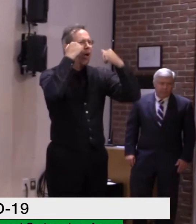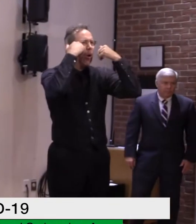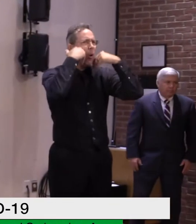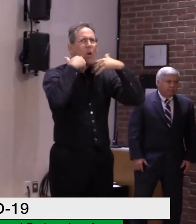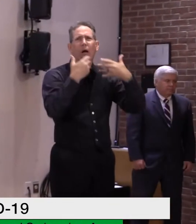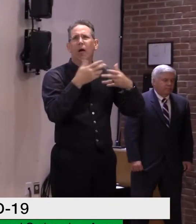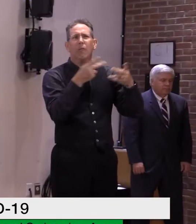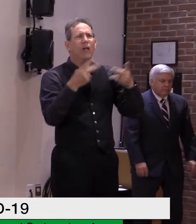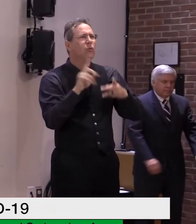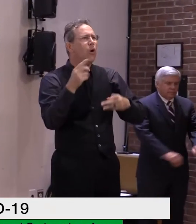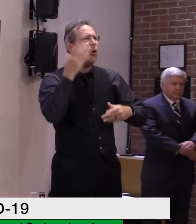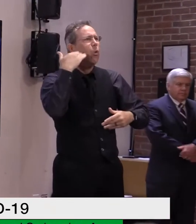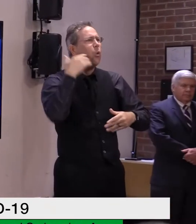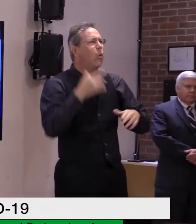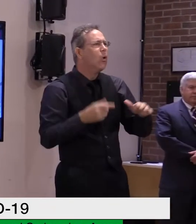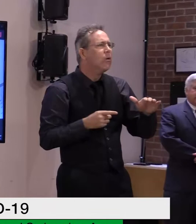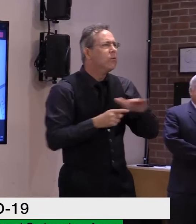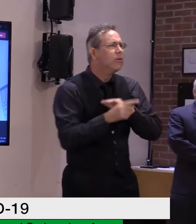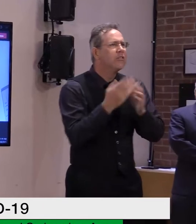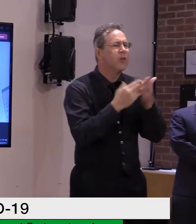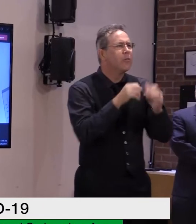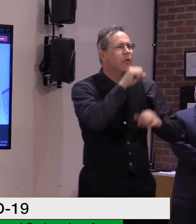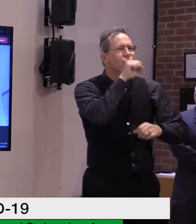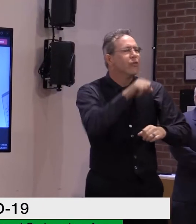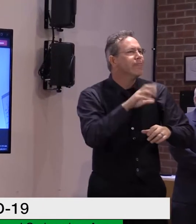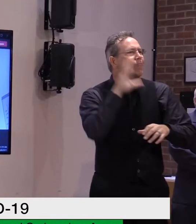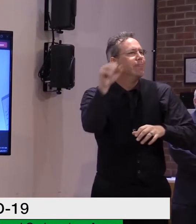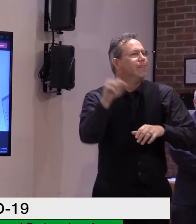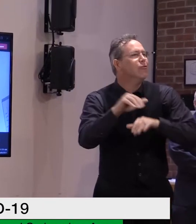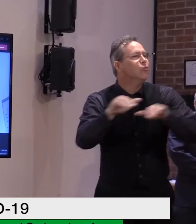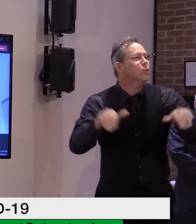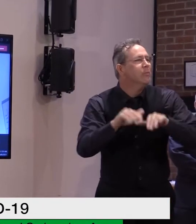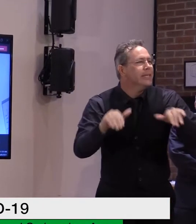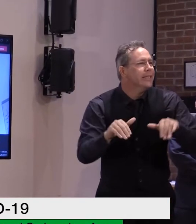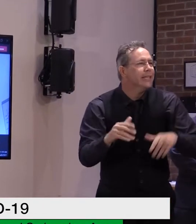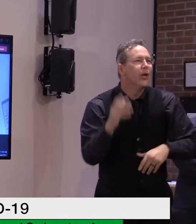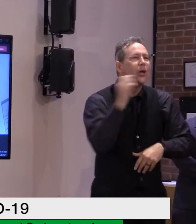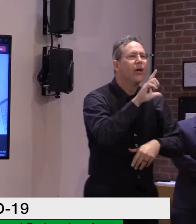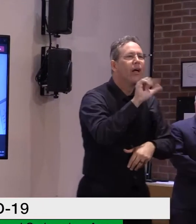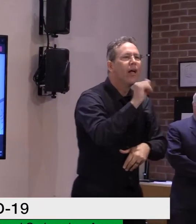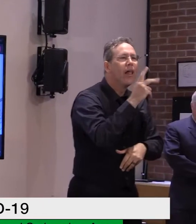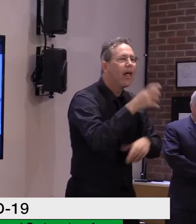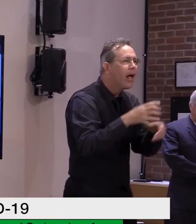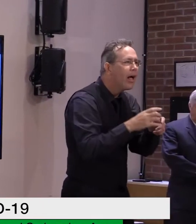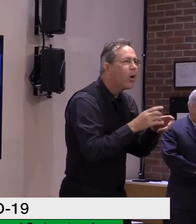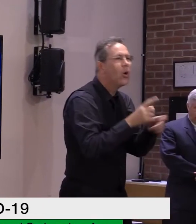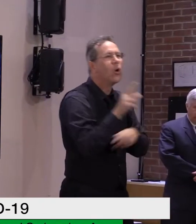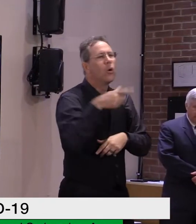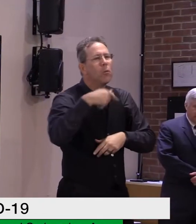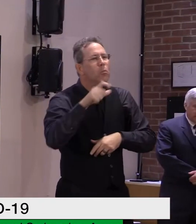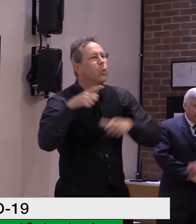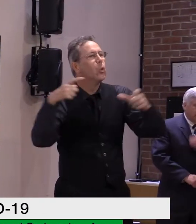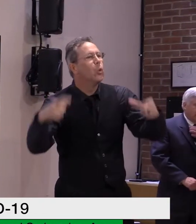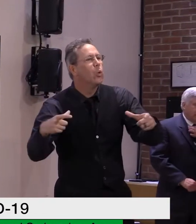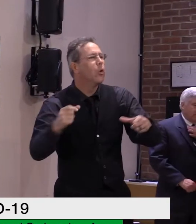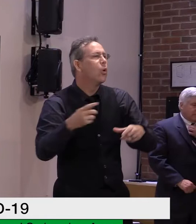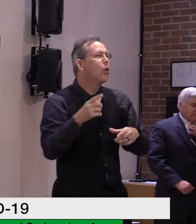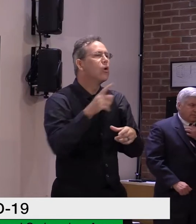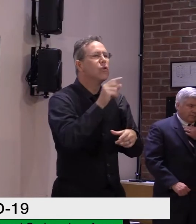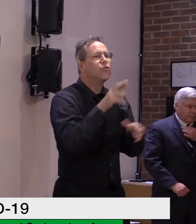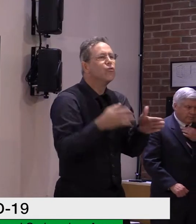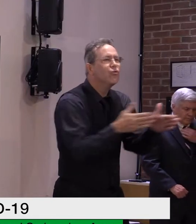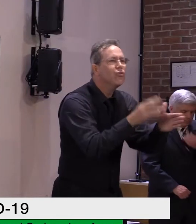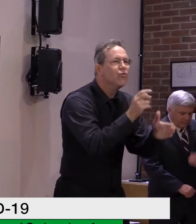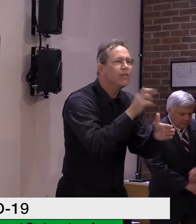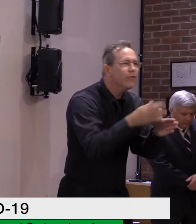swimming holes are popular with Vermonters and visitors and create a great respite from the heat. Those spots have been incredibly busy in the